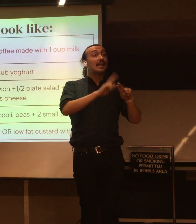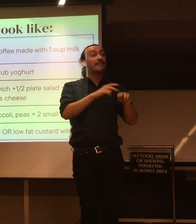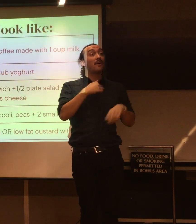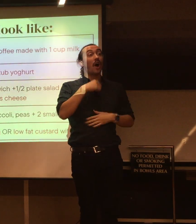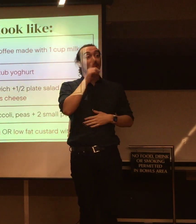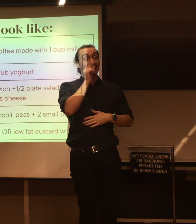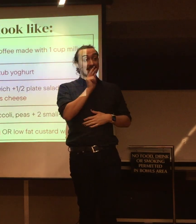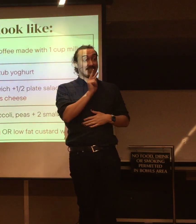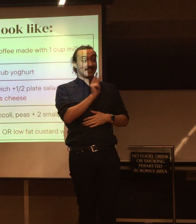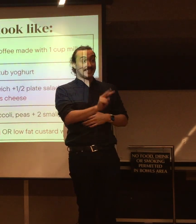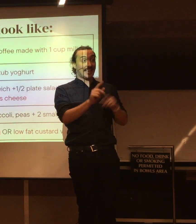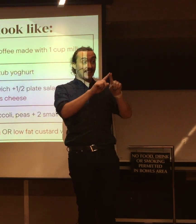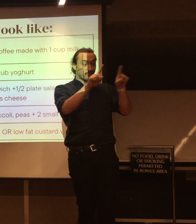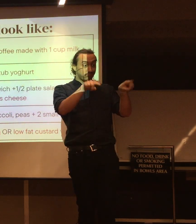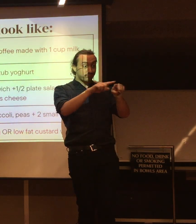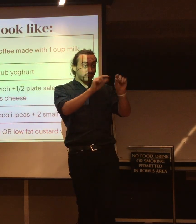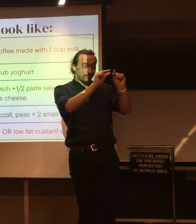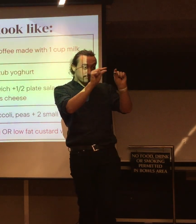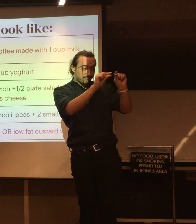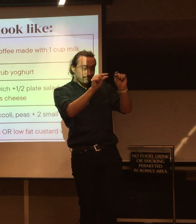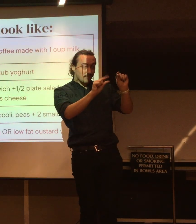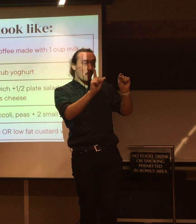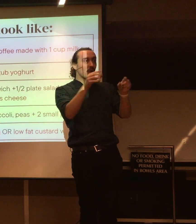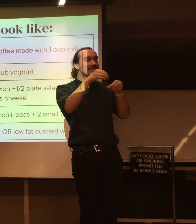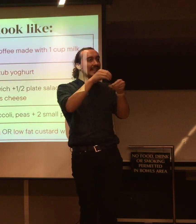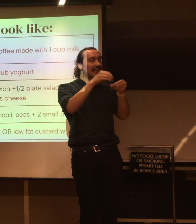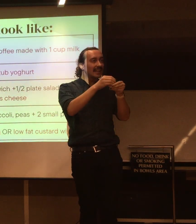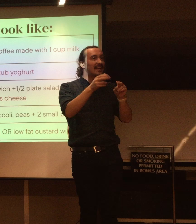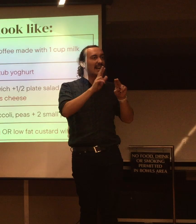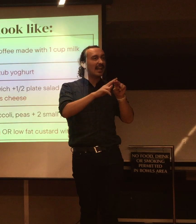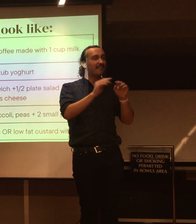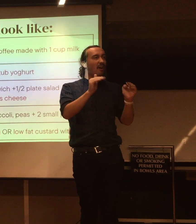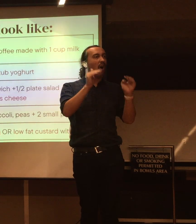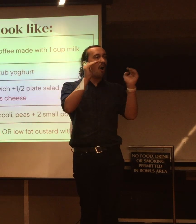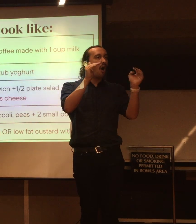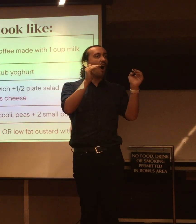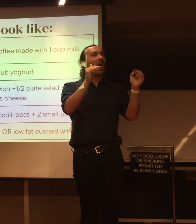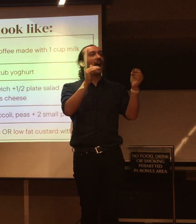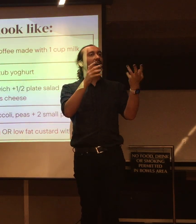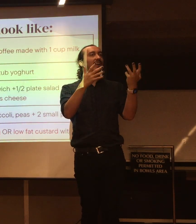the nutrition panel on it, then I would know.